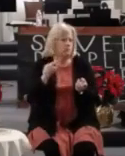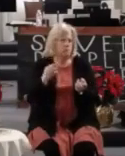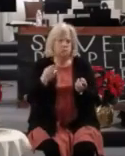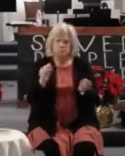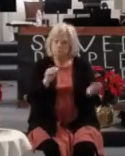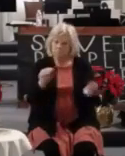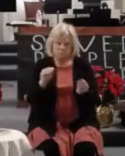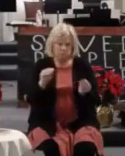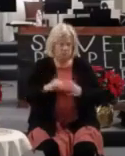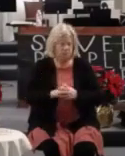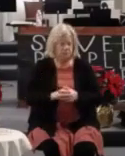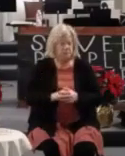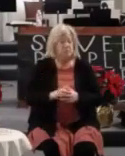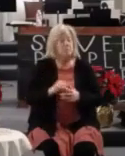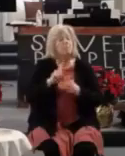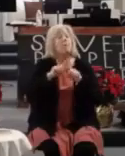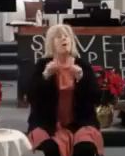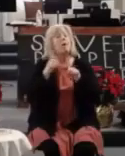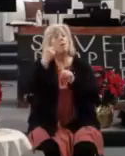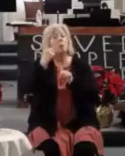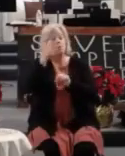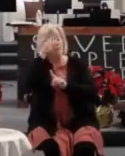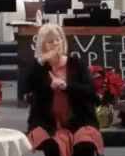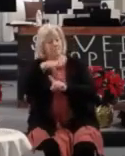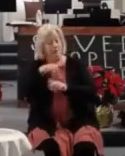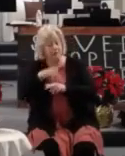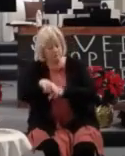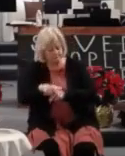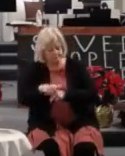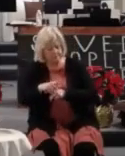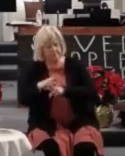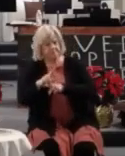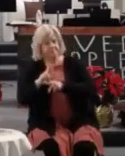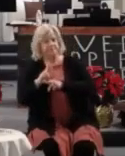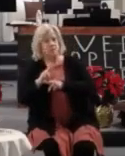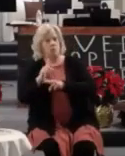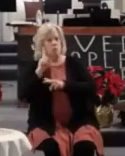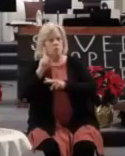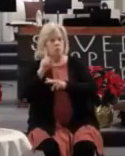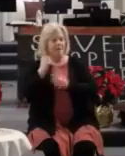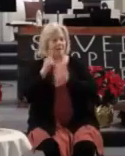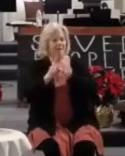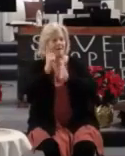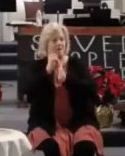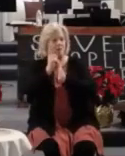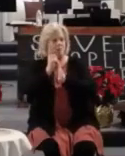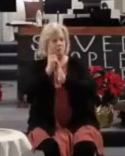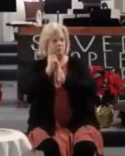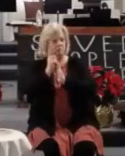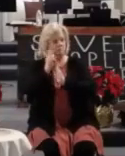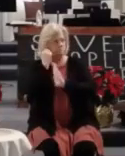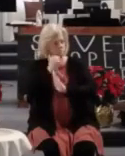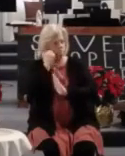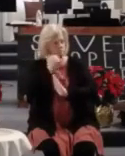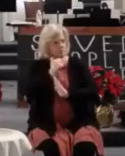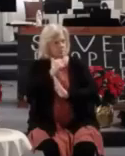One man is allowed to sit up in his bed for an hour every day to help drain the fluid from his lungs.